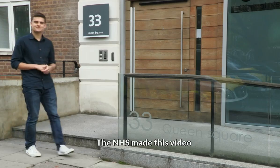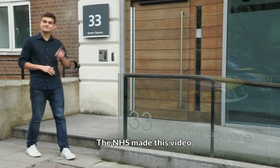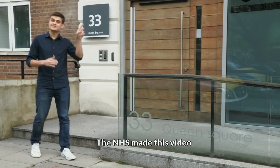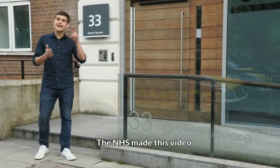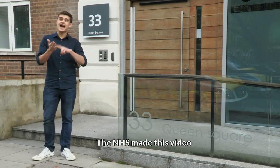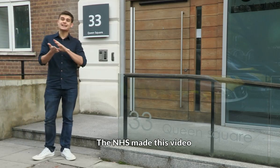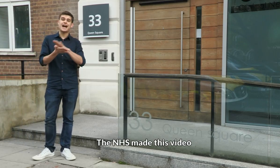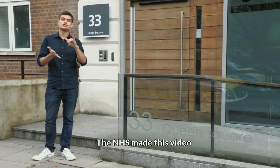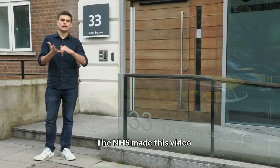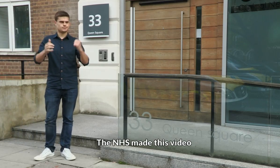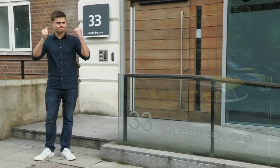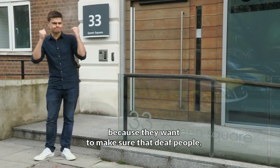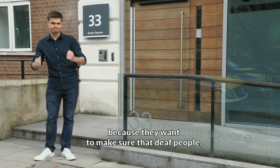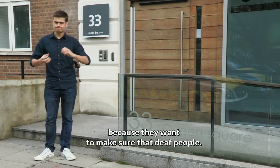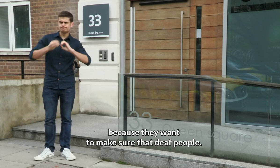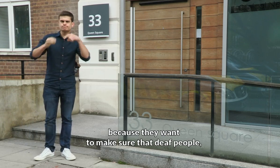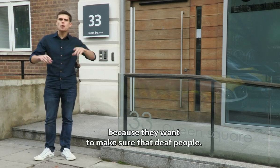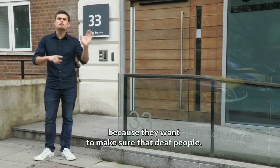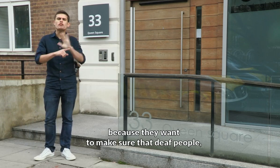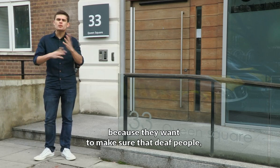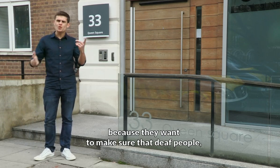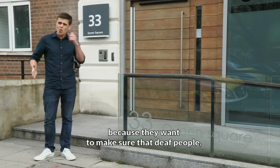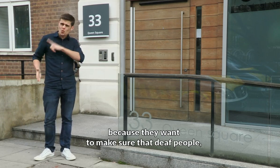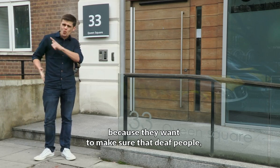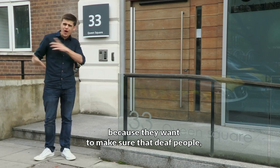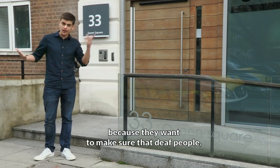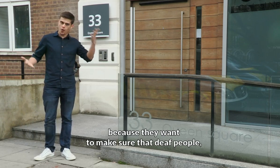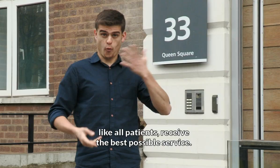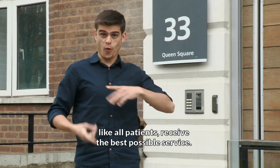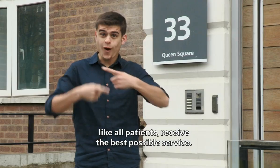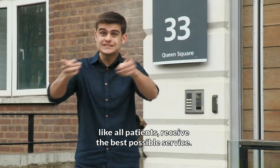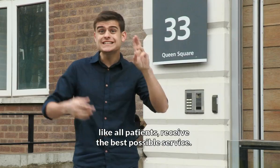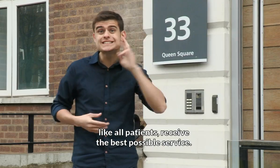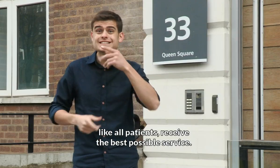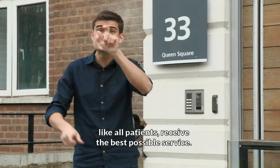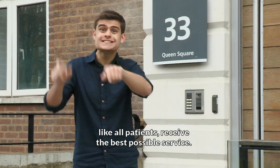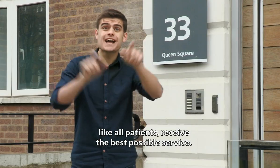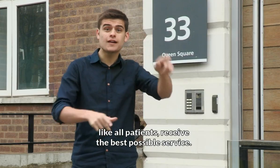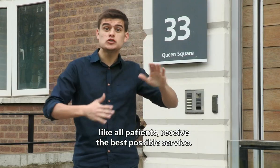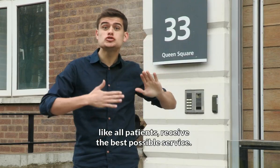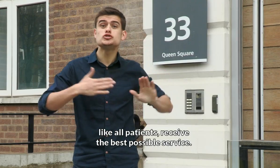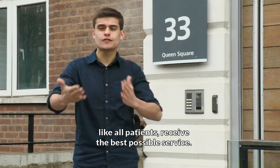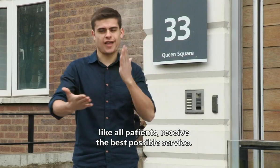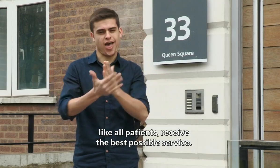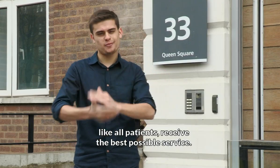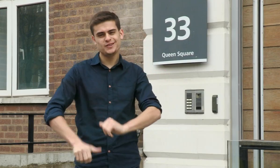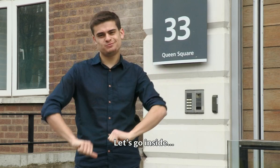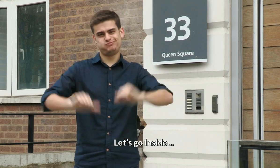The NHS made this video because they want to make sure that deaf people, like all patients, receive the best possible service. Let's